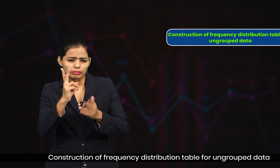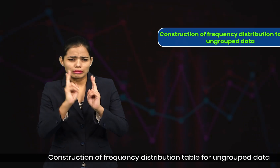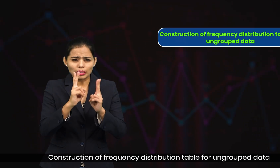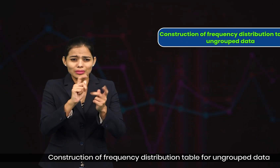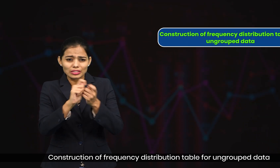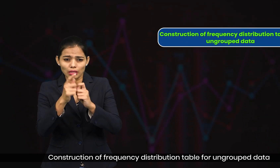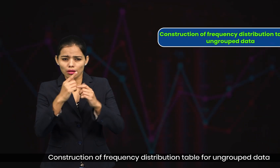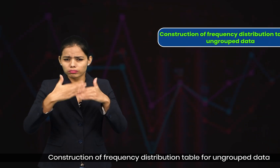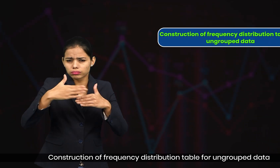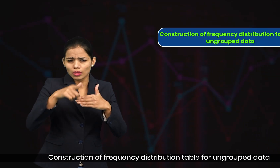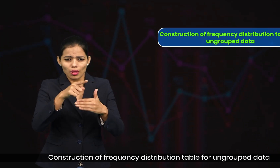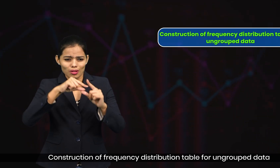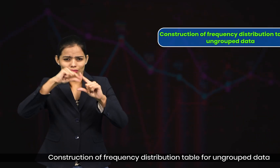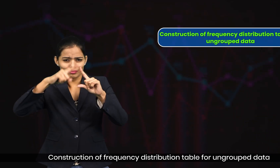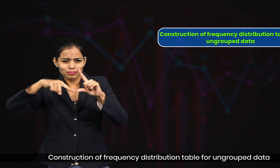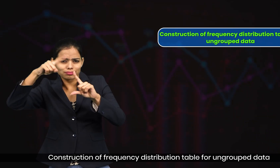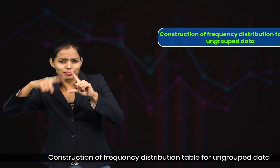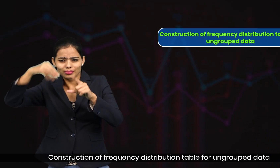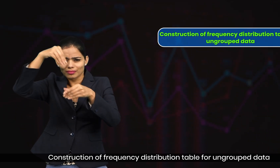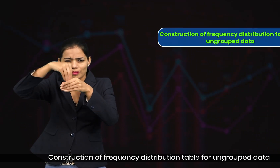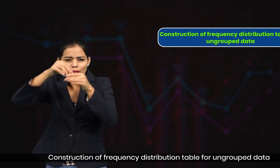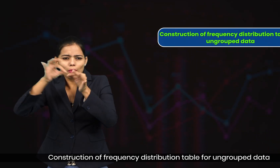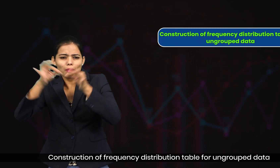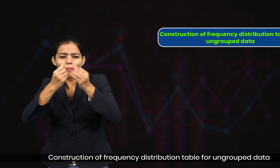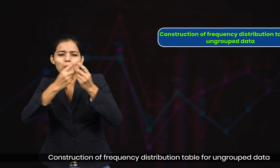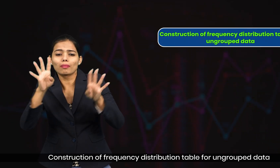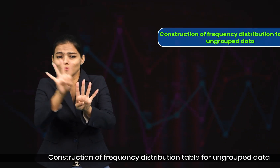Construction of frequency distribution table for ungrouped data.